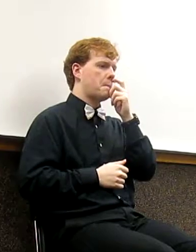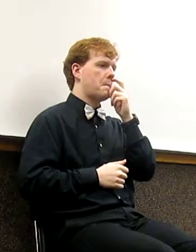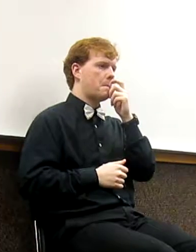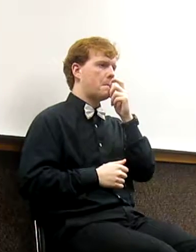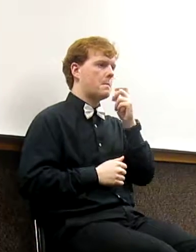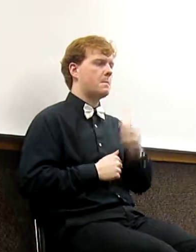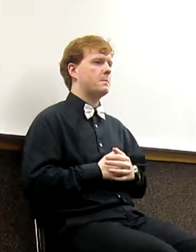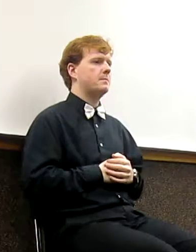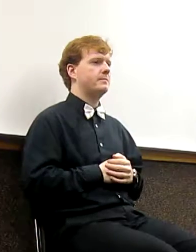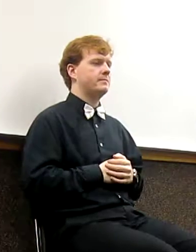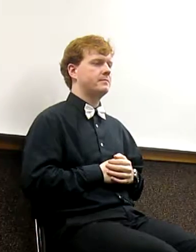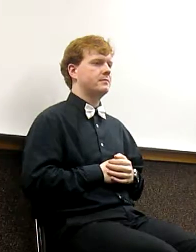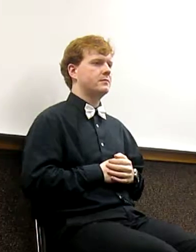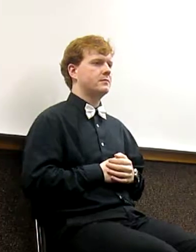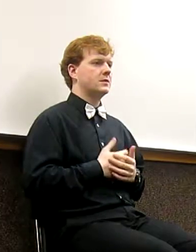unsaturated.